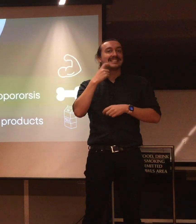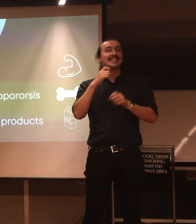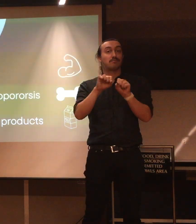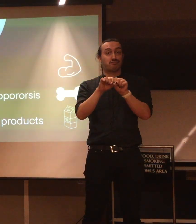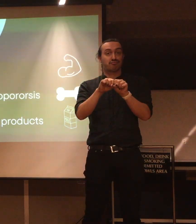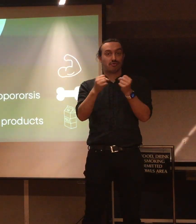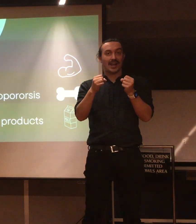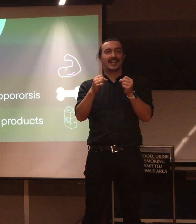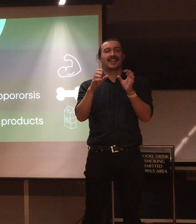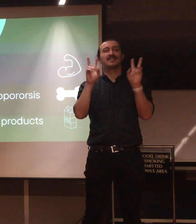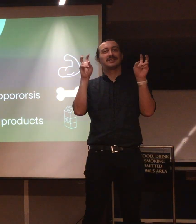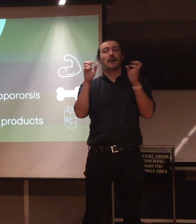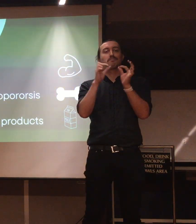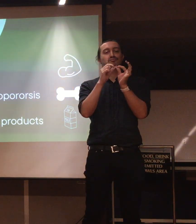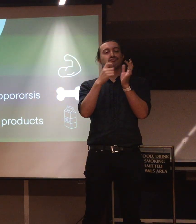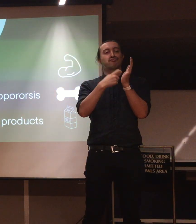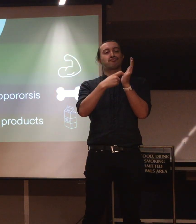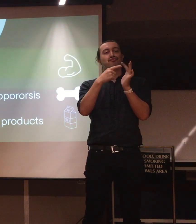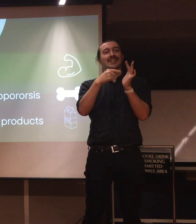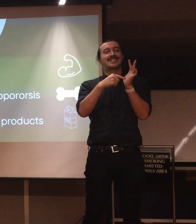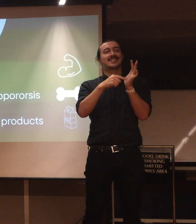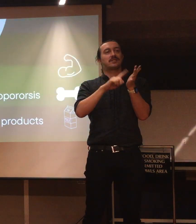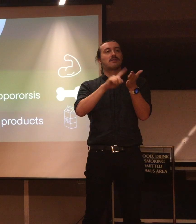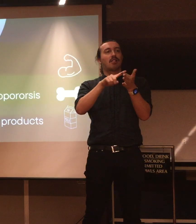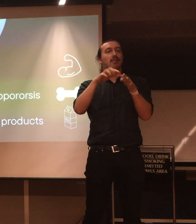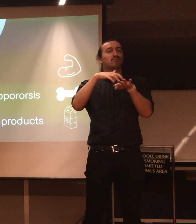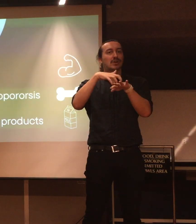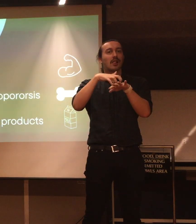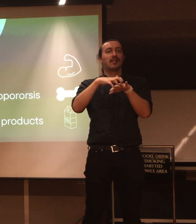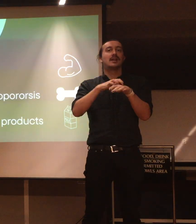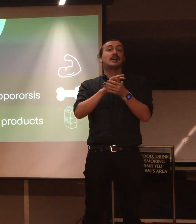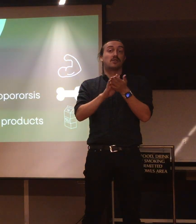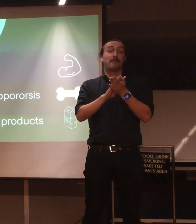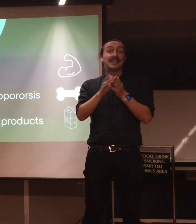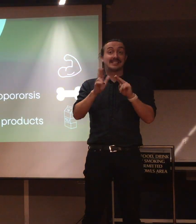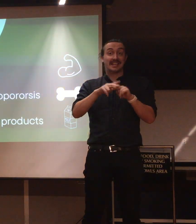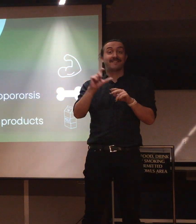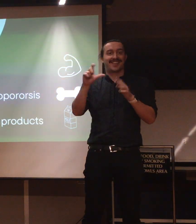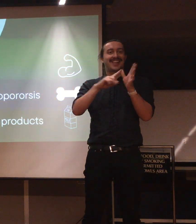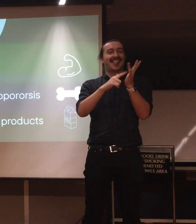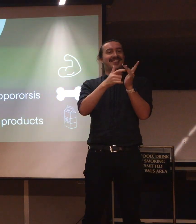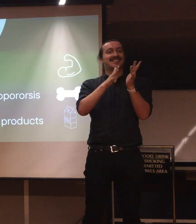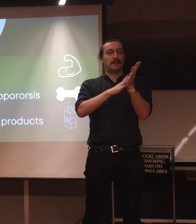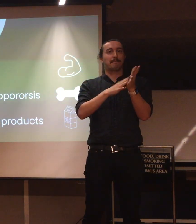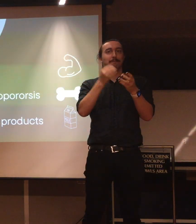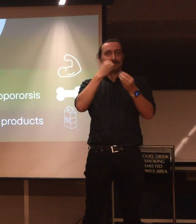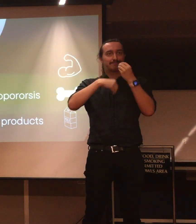is to have some more calcium in your diet.